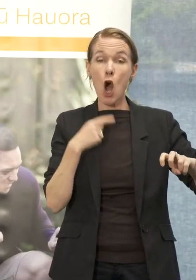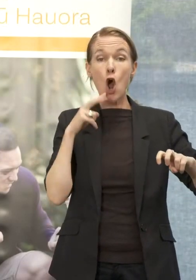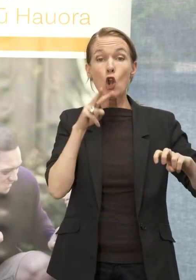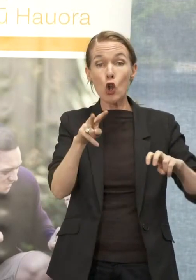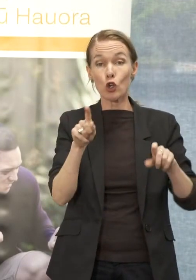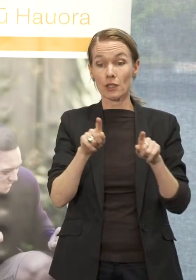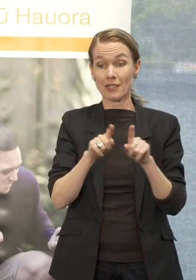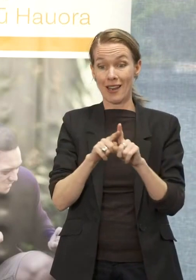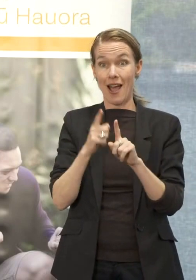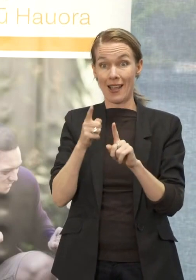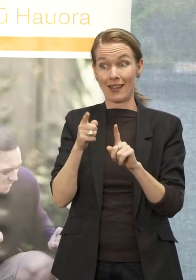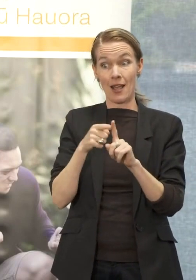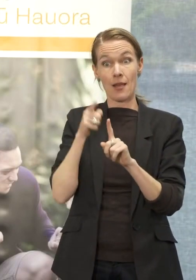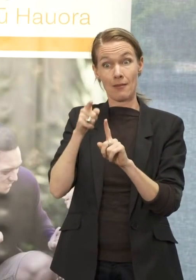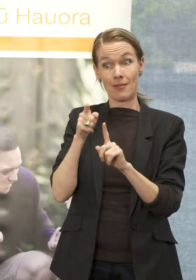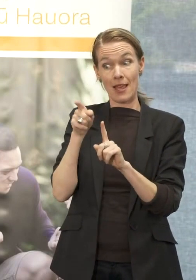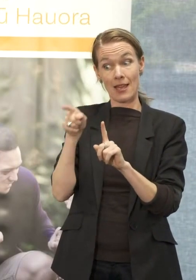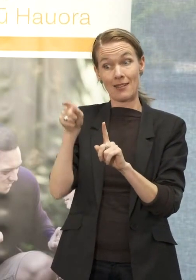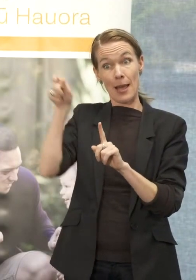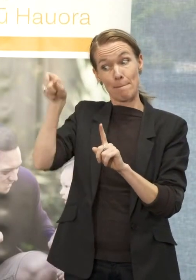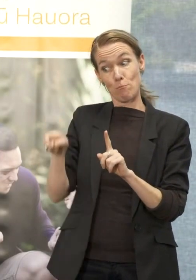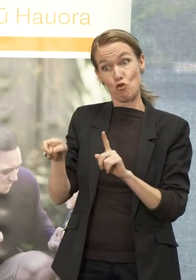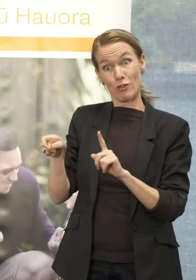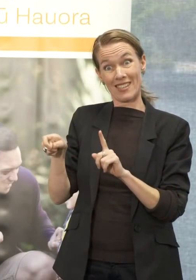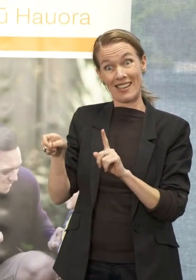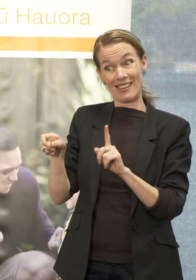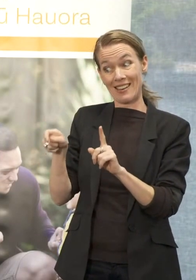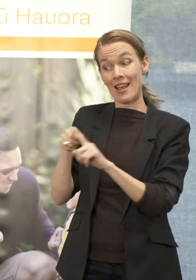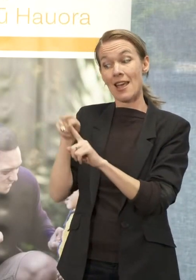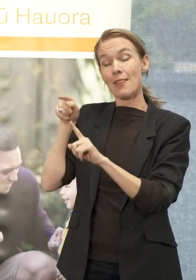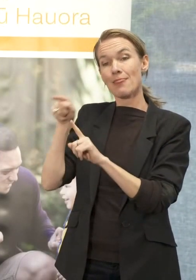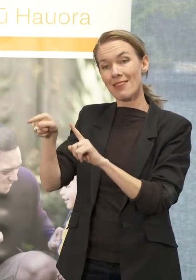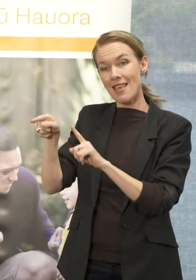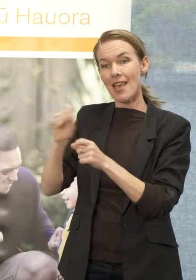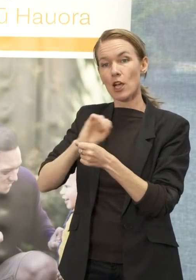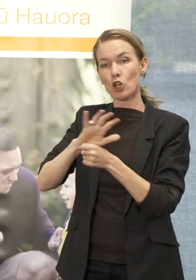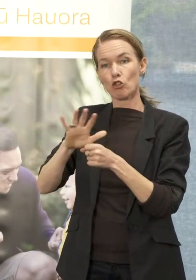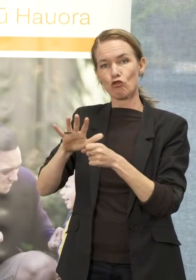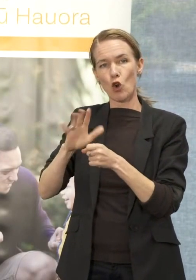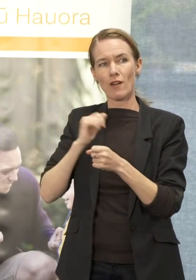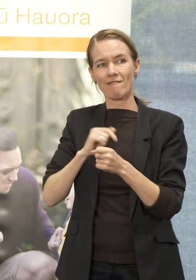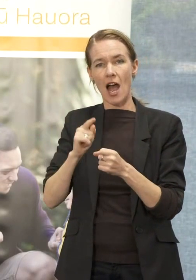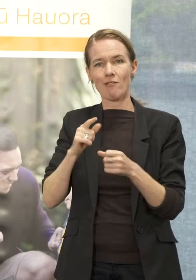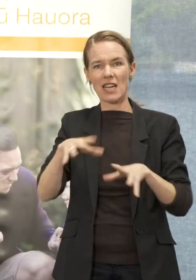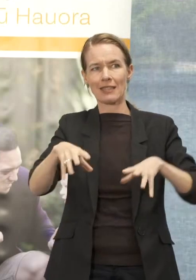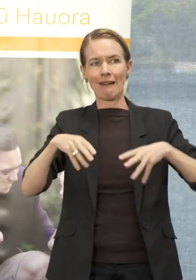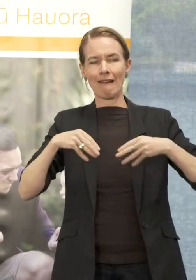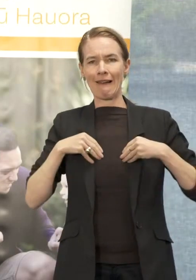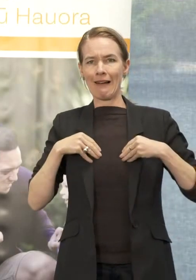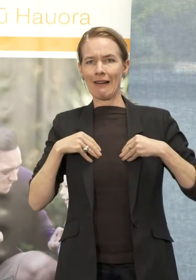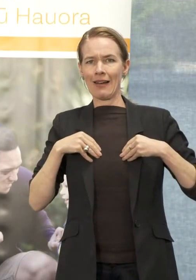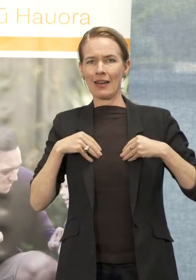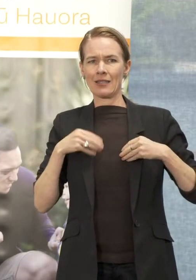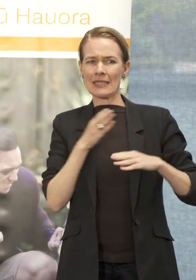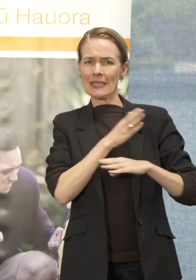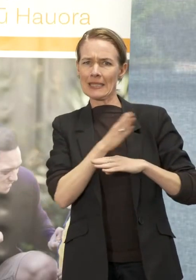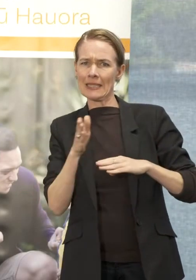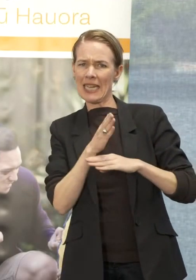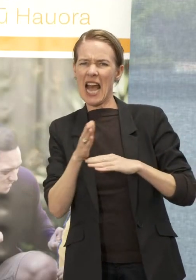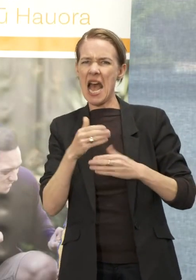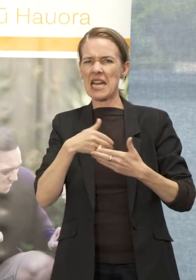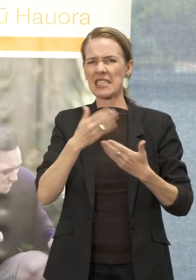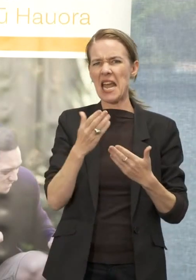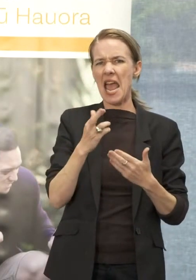likely exposed to COVID-19 near the end of their stay in managed isolation and was